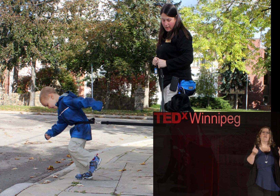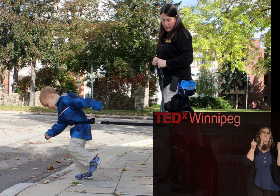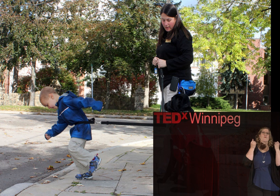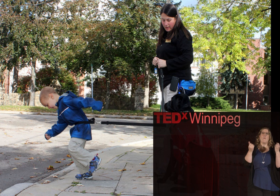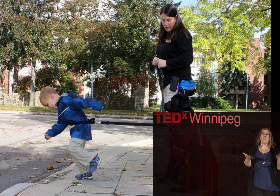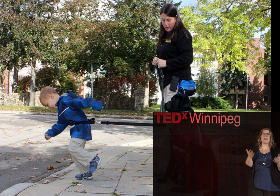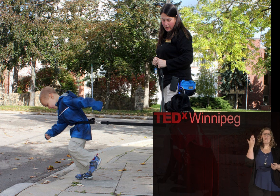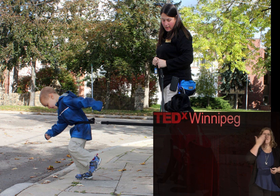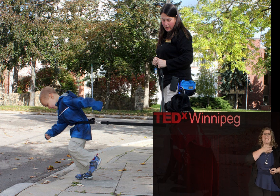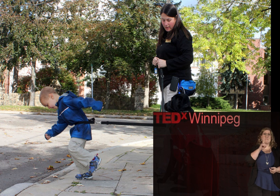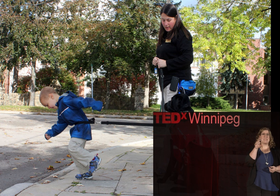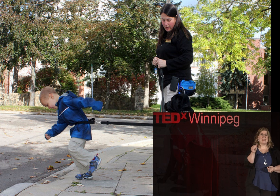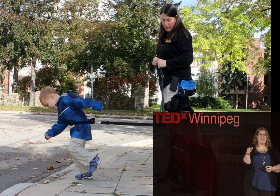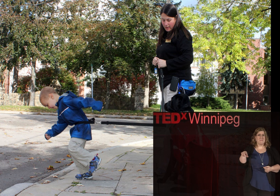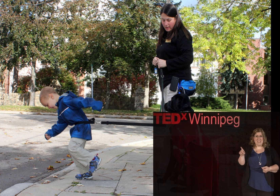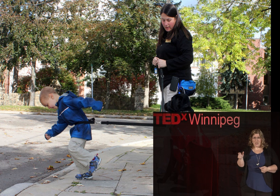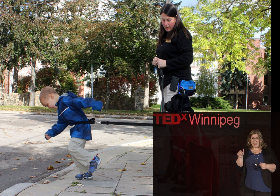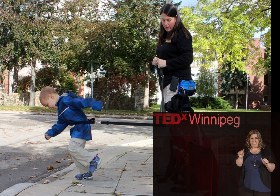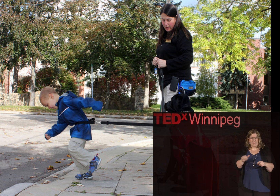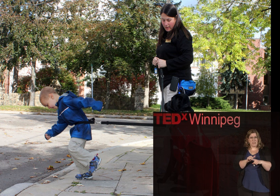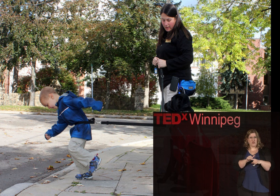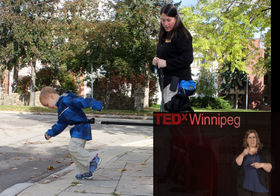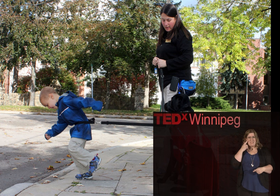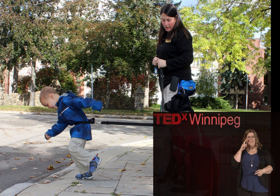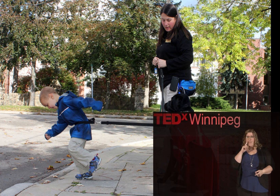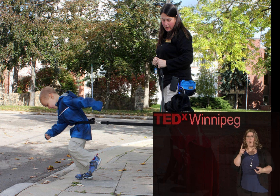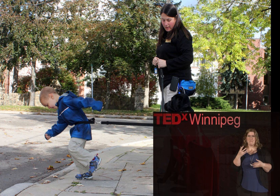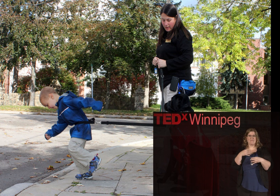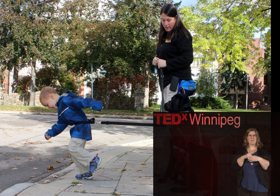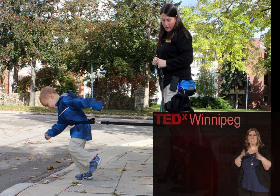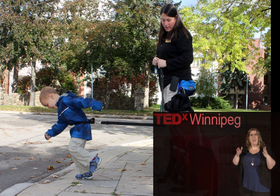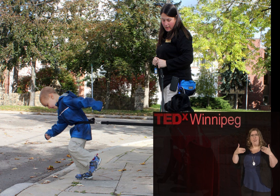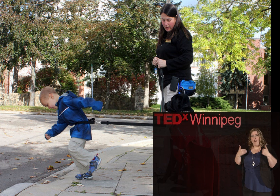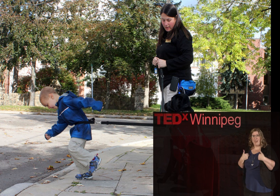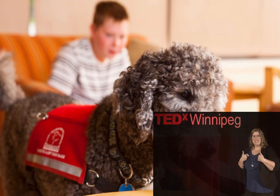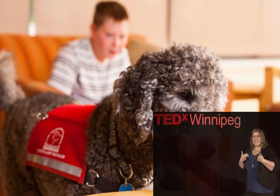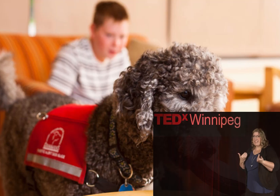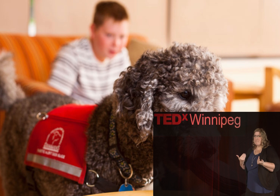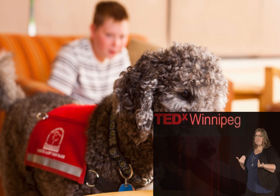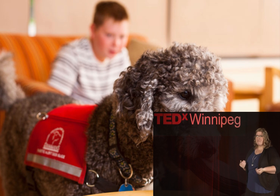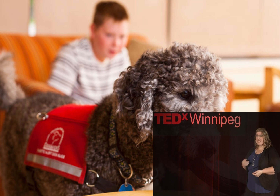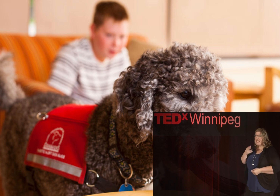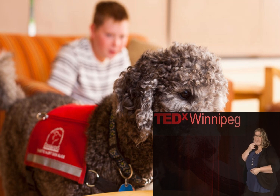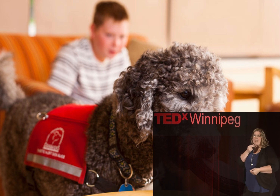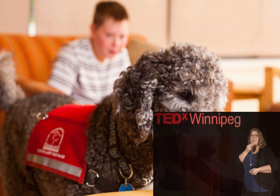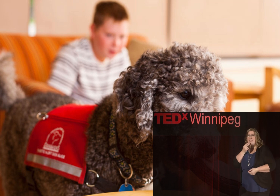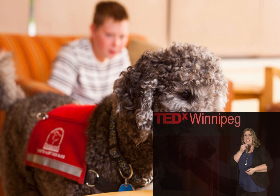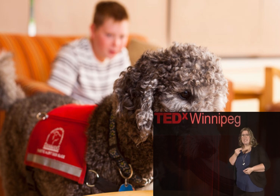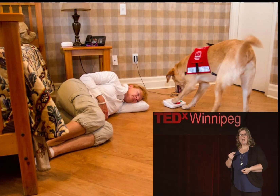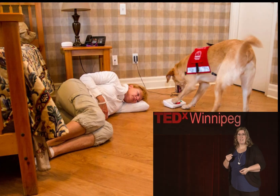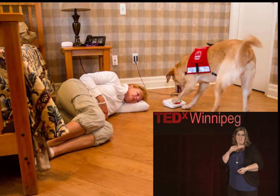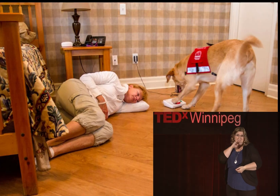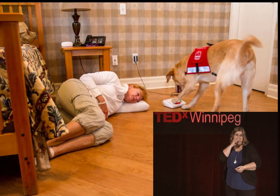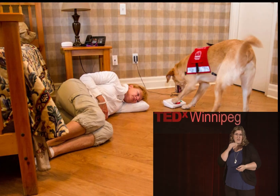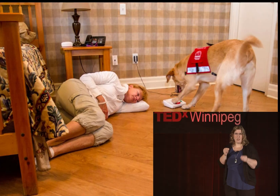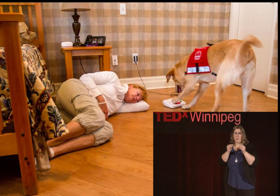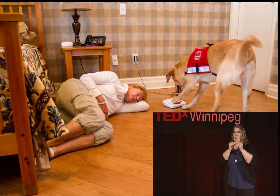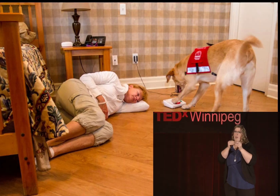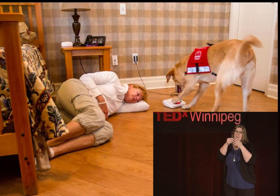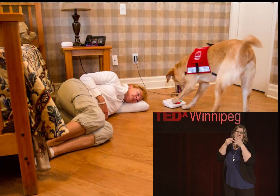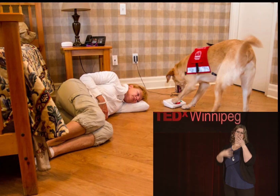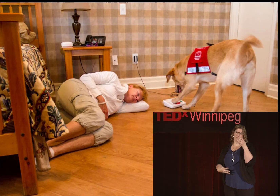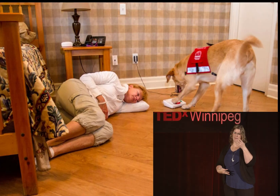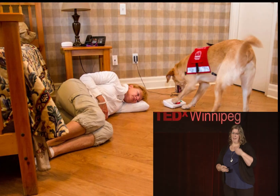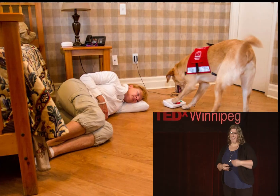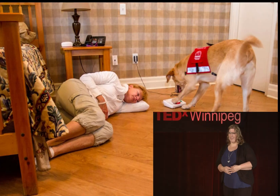Dogs can be trained for so many invisible disabilities, such as autism, diabetes, seizures, and a